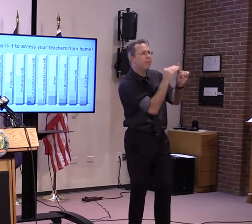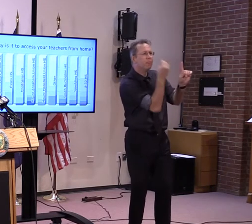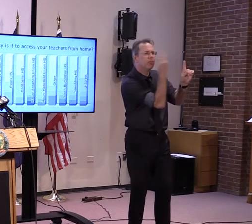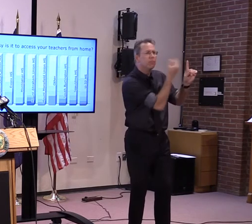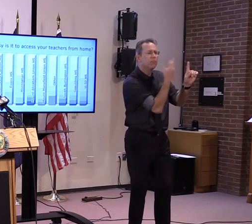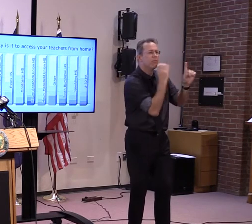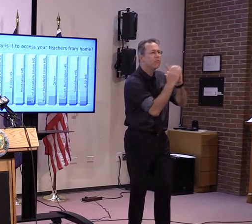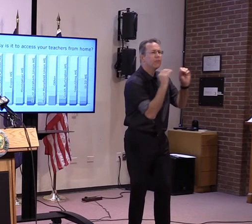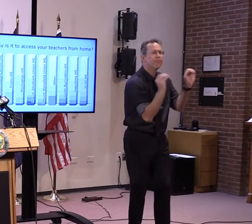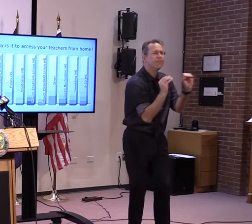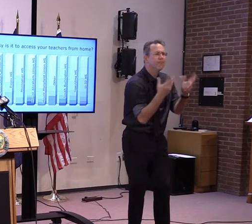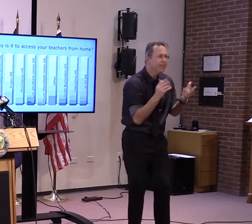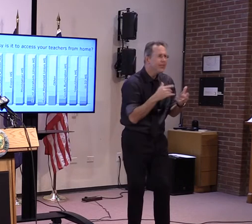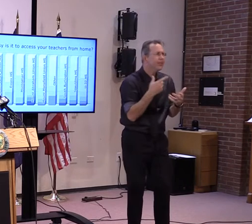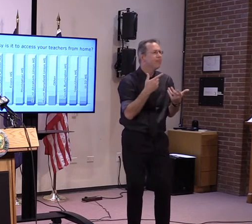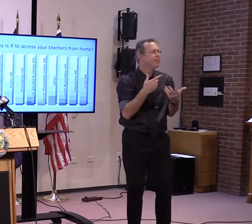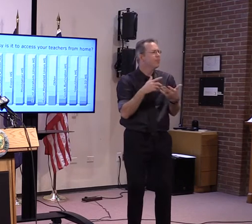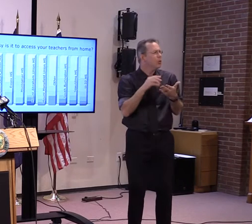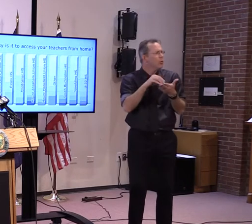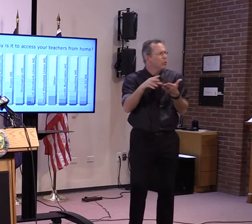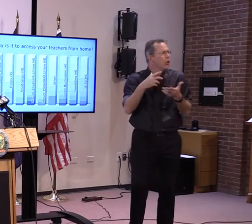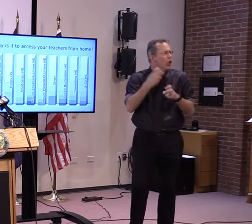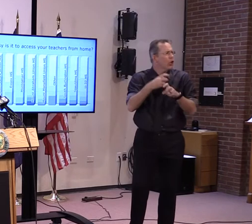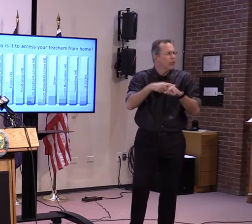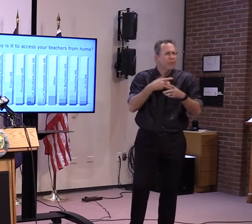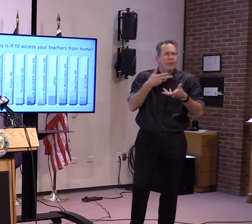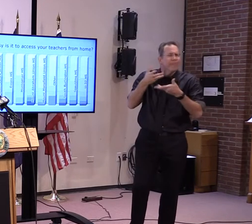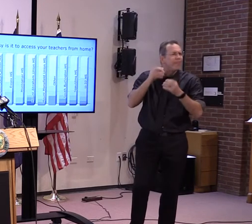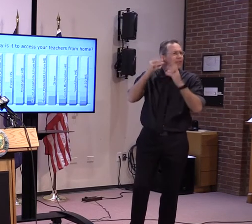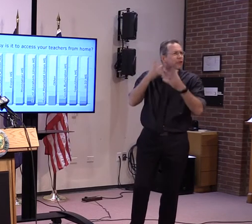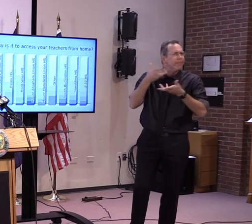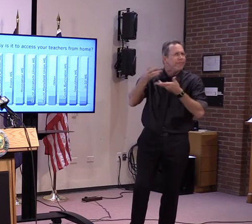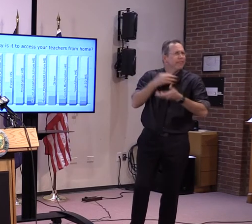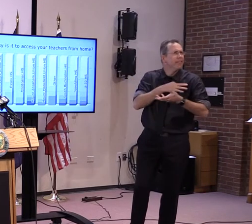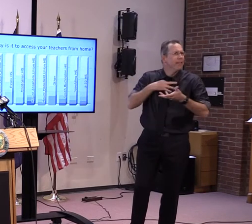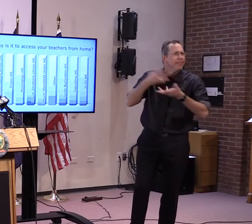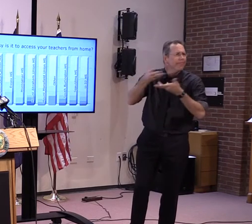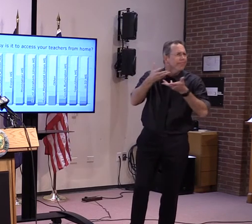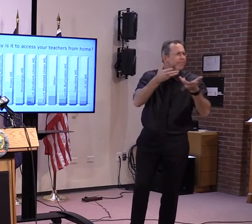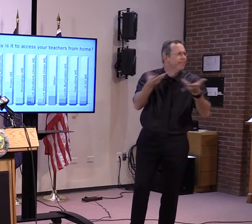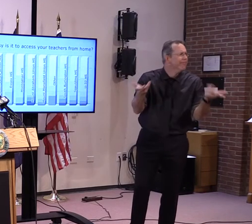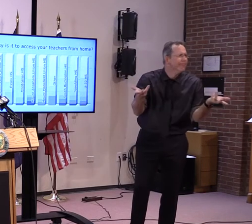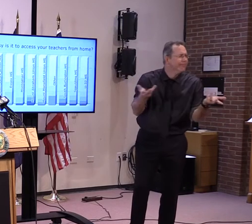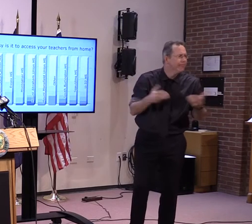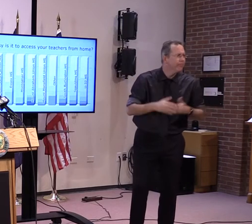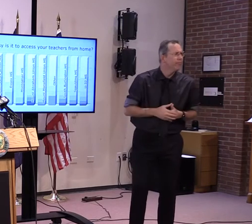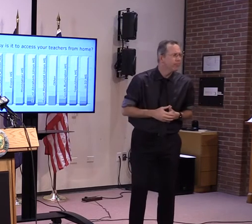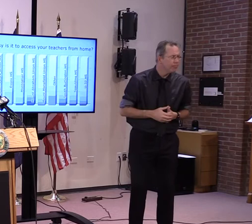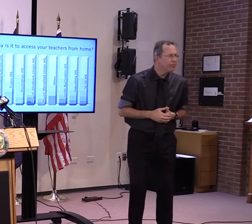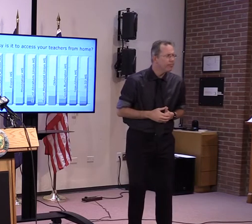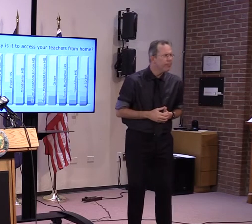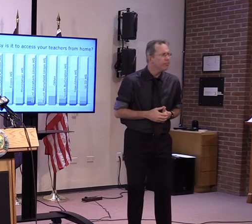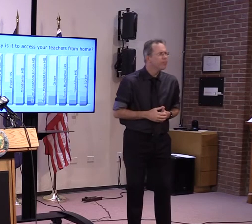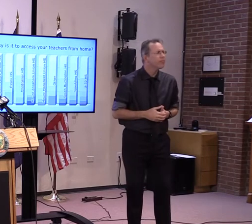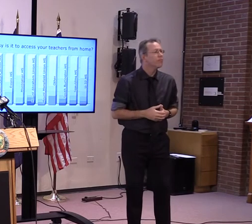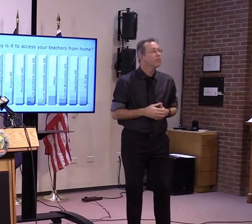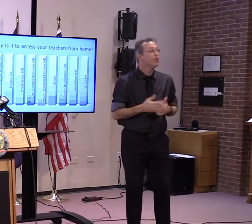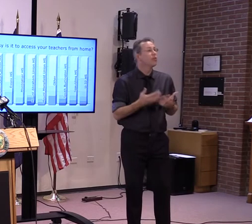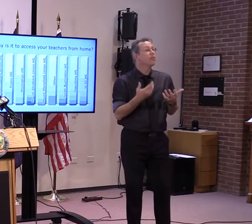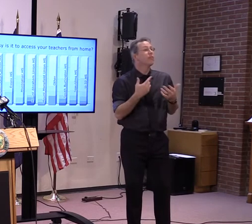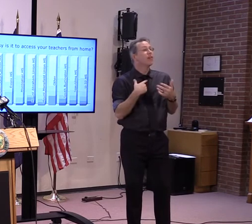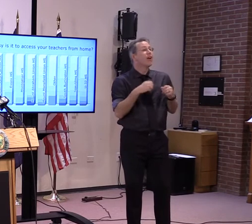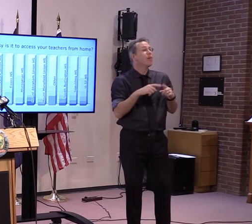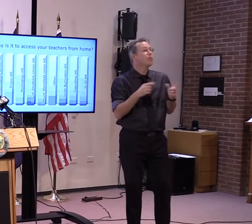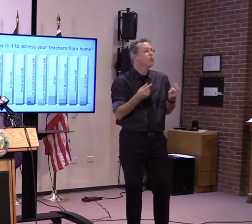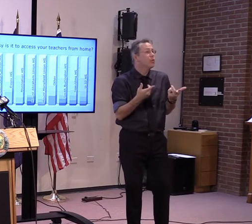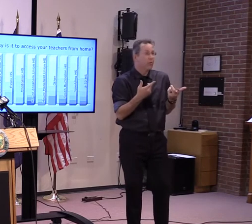it can just be another barrier in students not completing the work at the level that they are capable of, because we don't